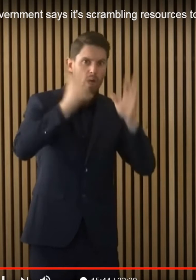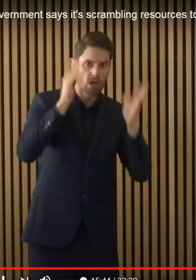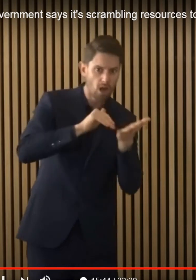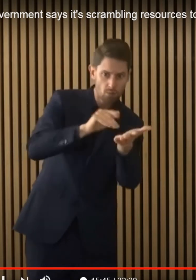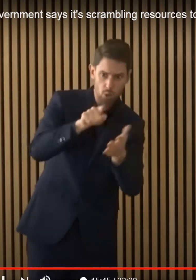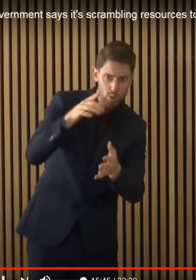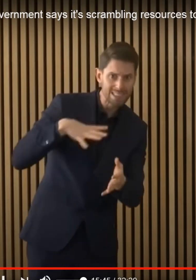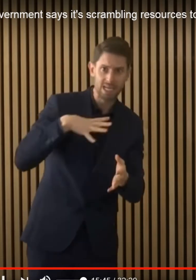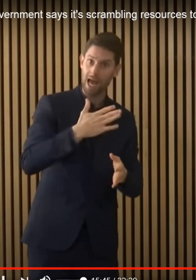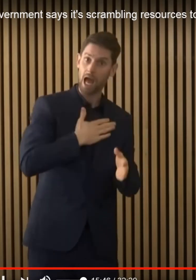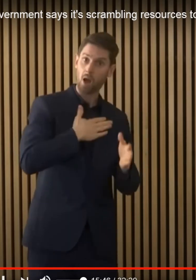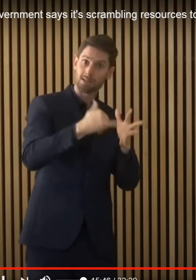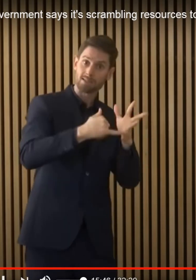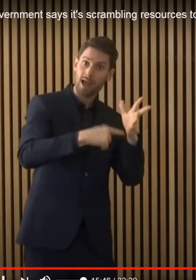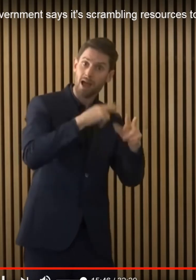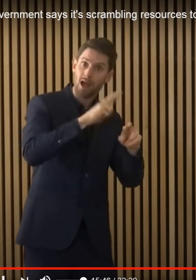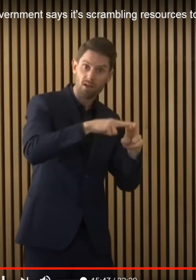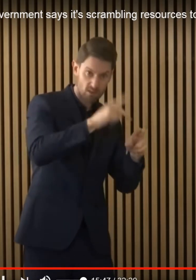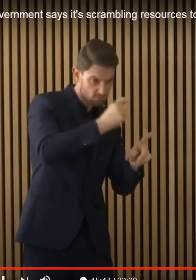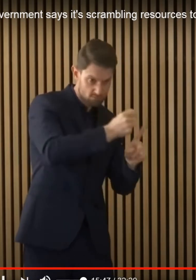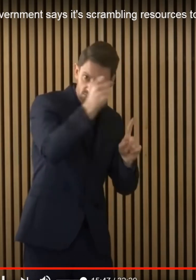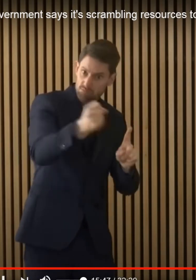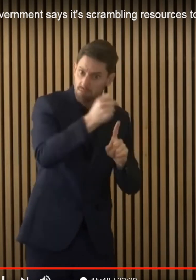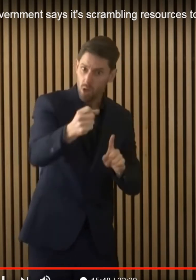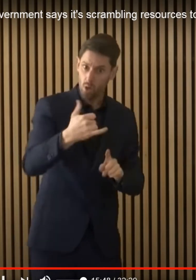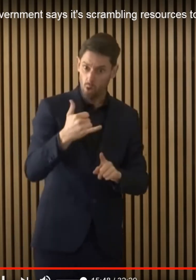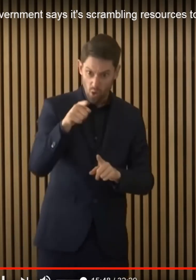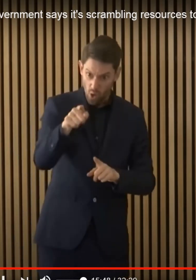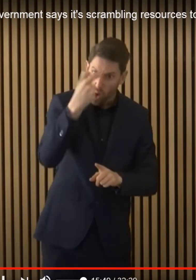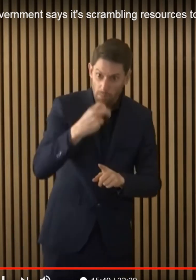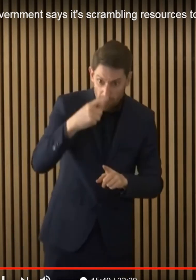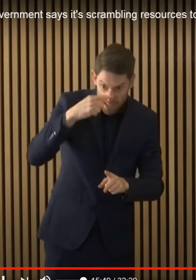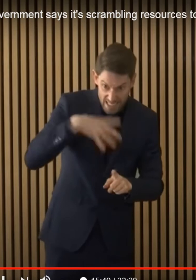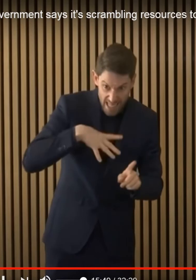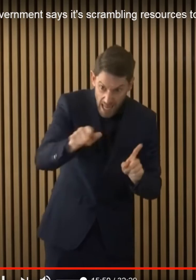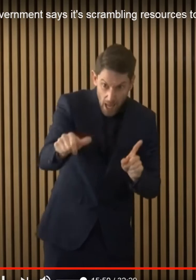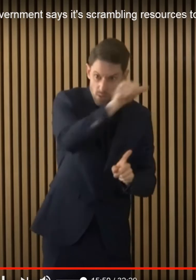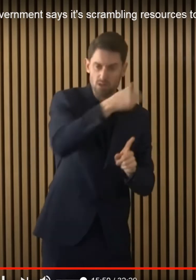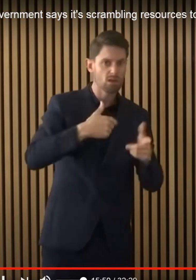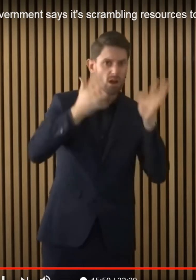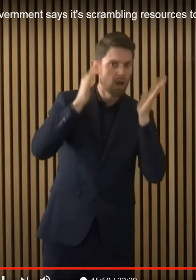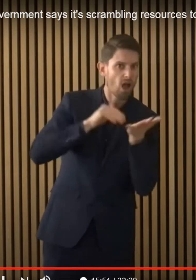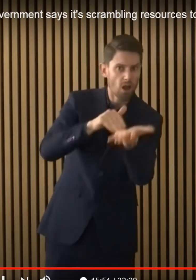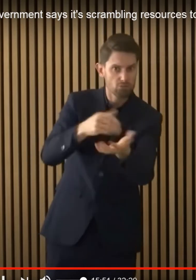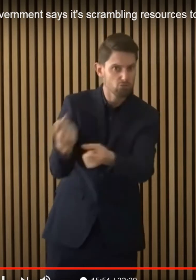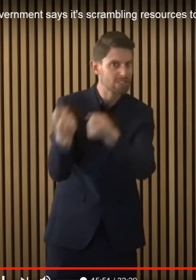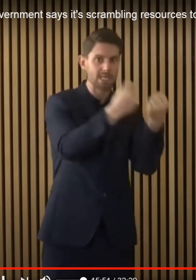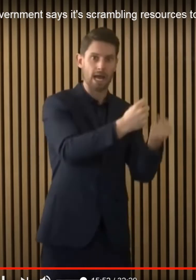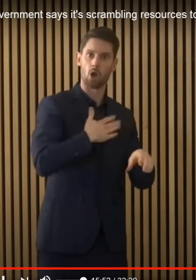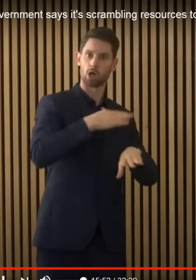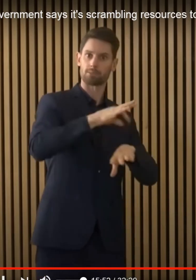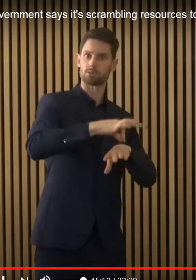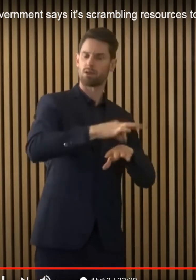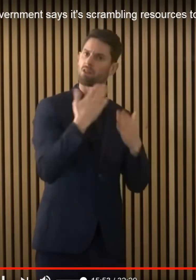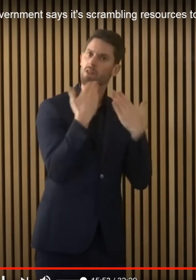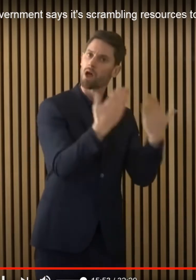hospitals that may be needed during this difficult time. They have been absolutely fantastic, stepping out of their normal